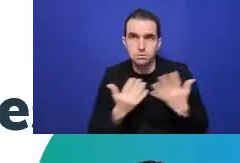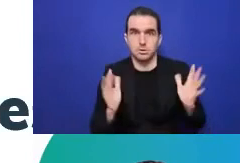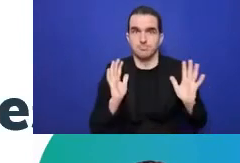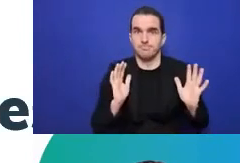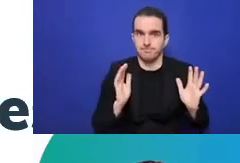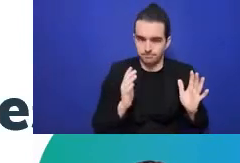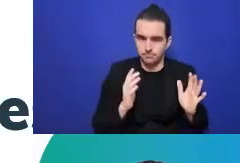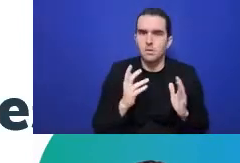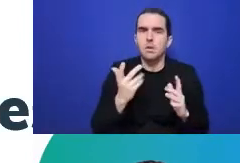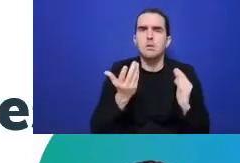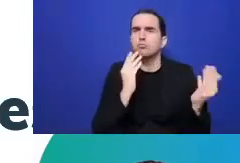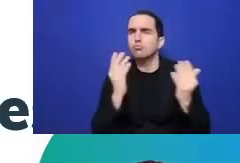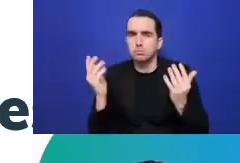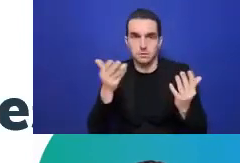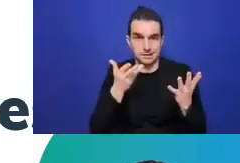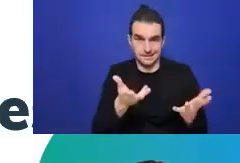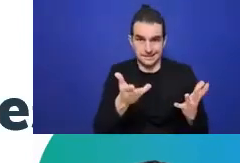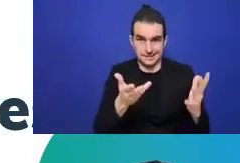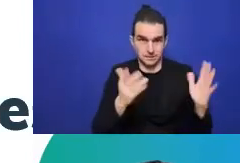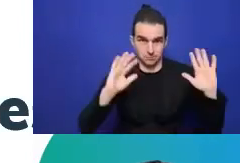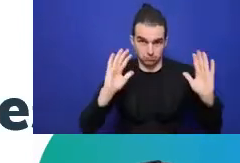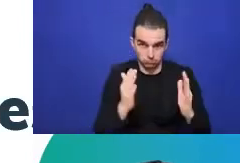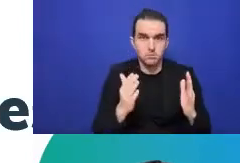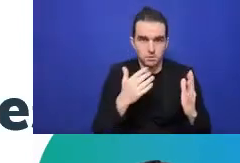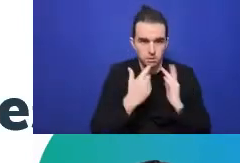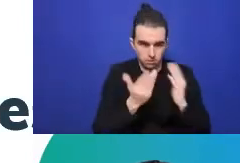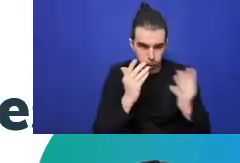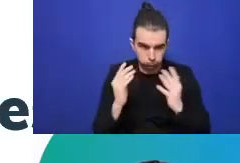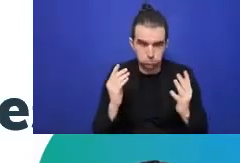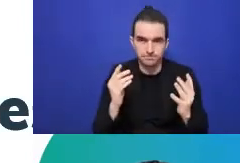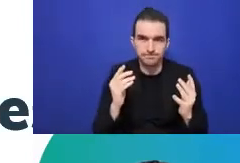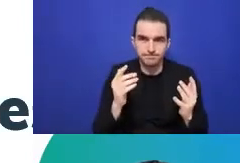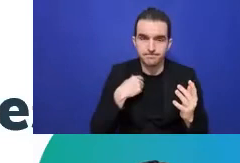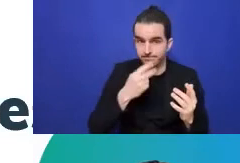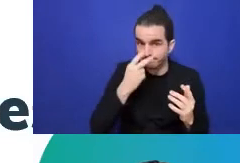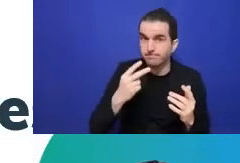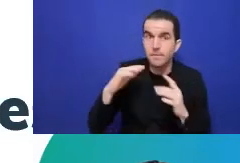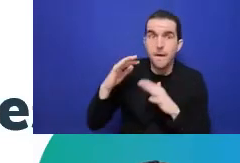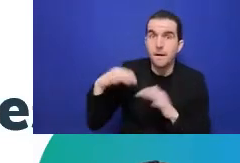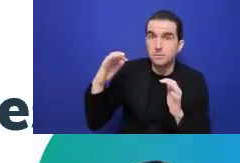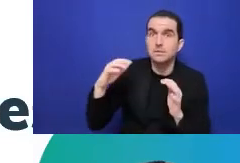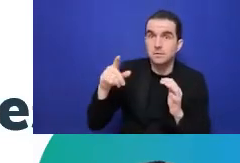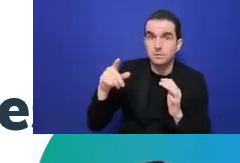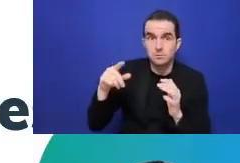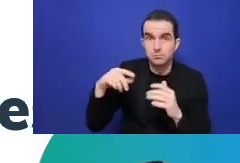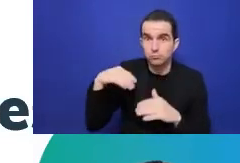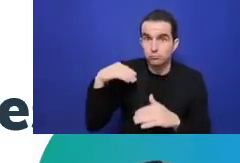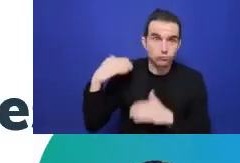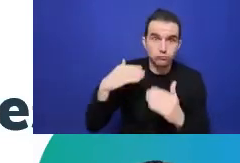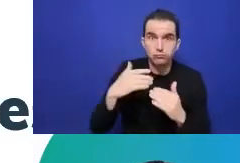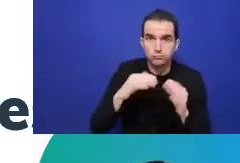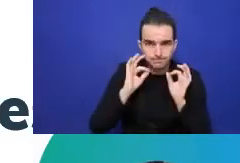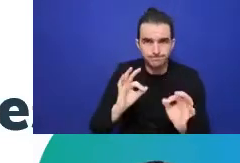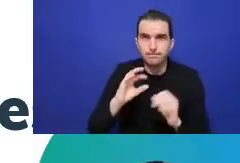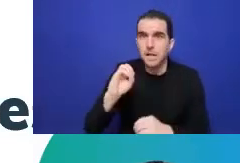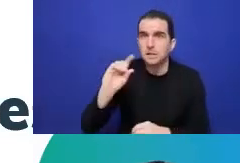haven't used the proper SDG indicators for their reporting. So this is also one